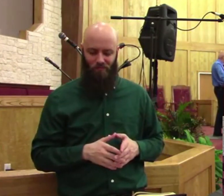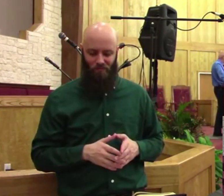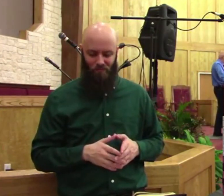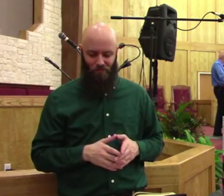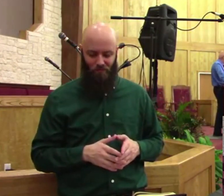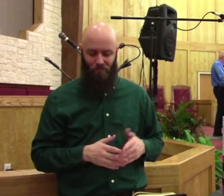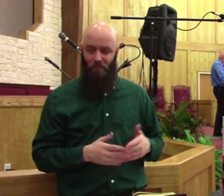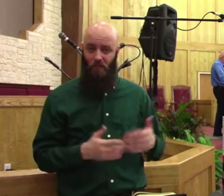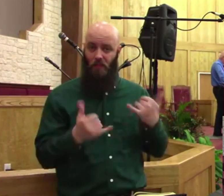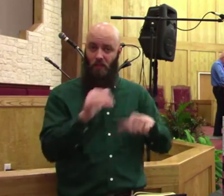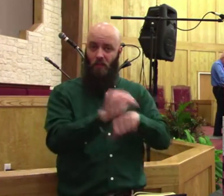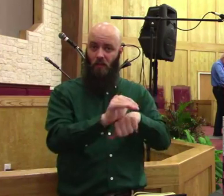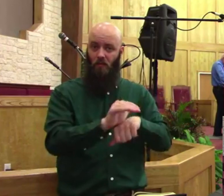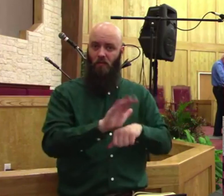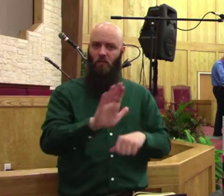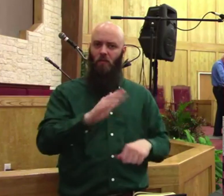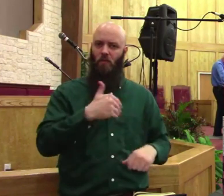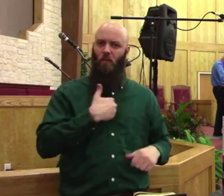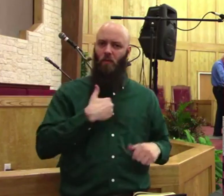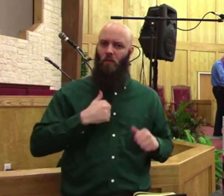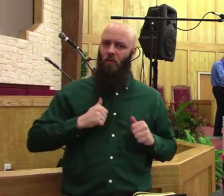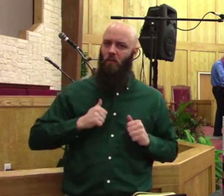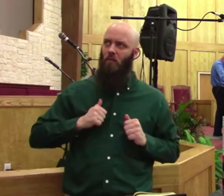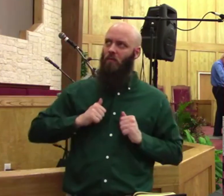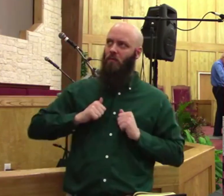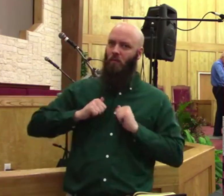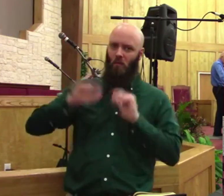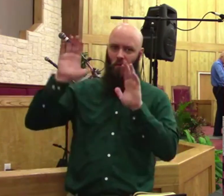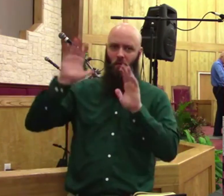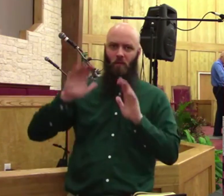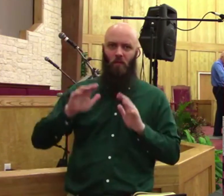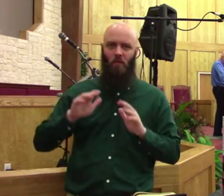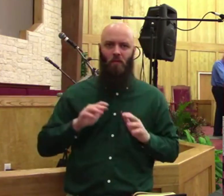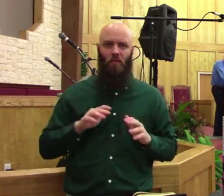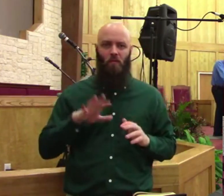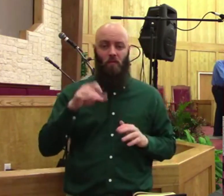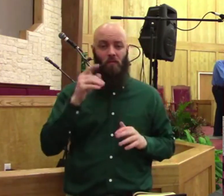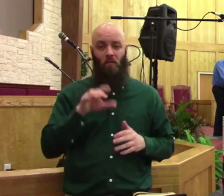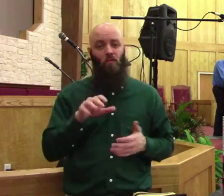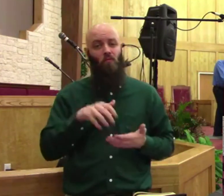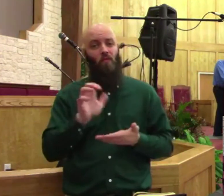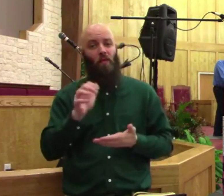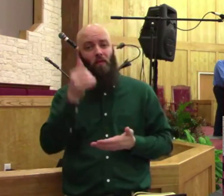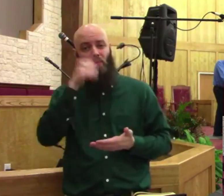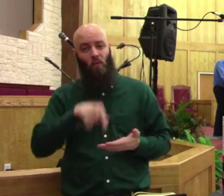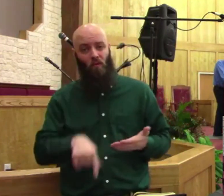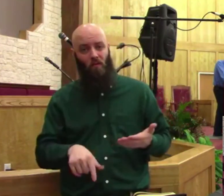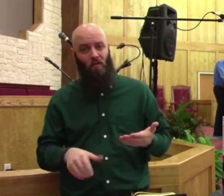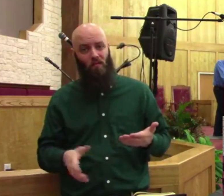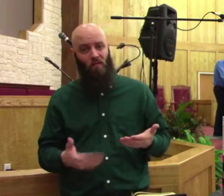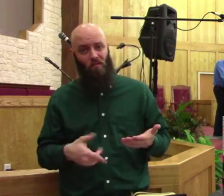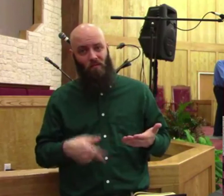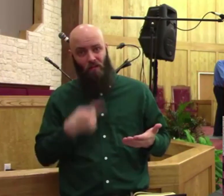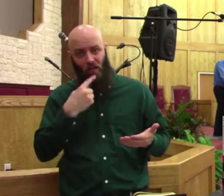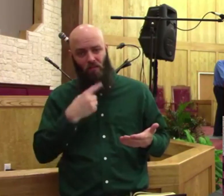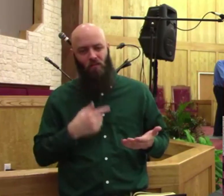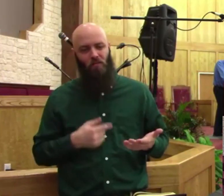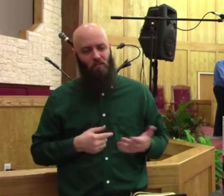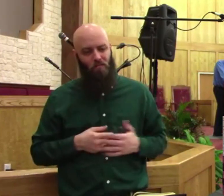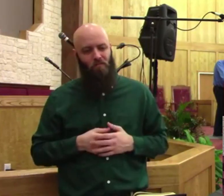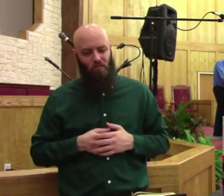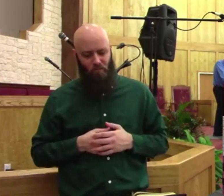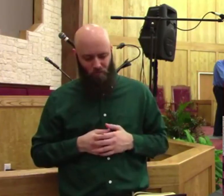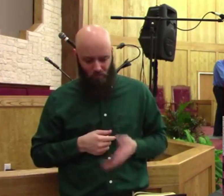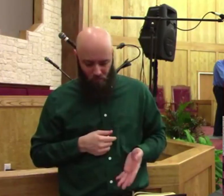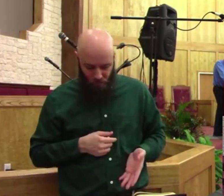your soul to the rich fool. This verse 24, then this sovereign Daniel